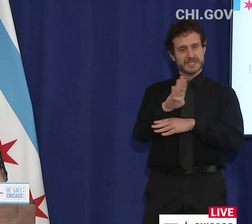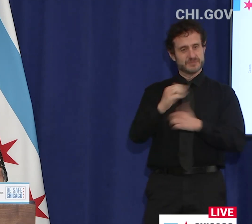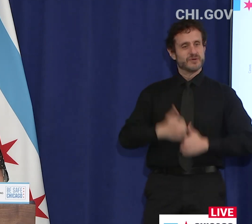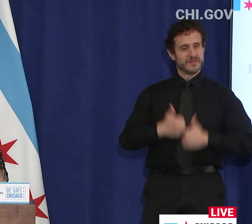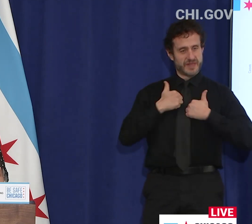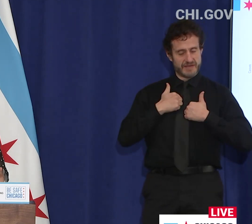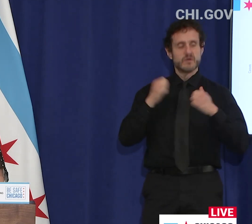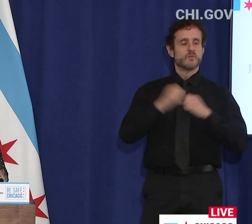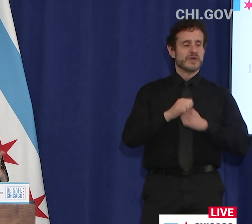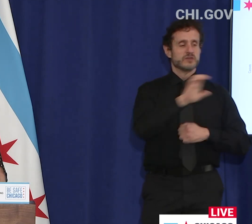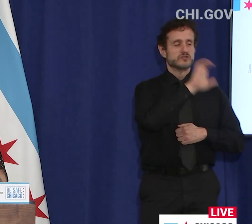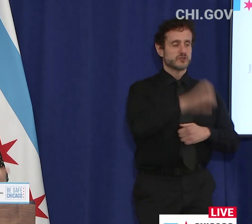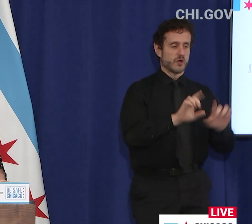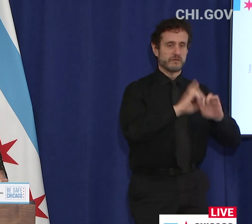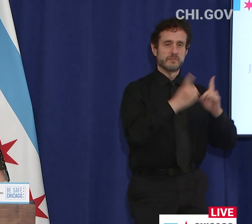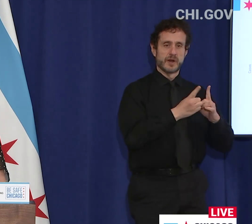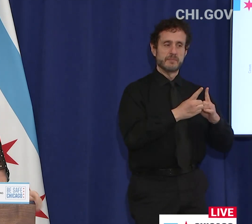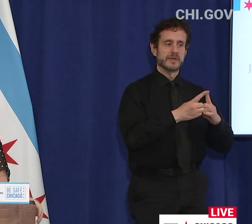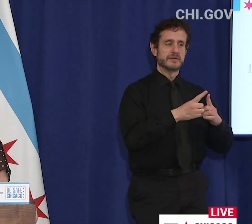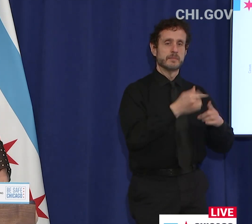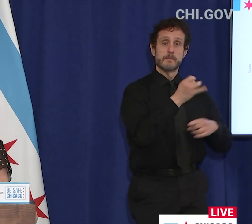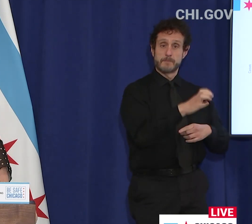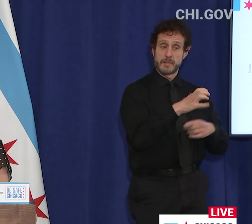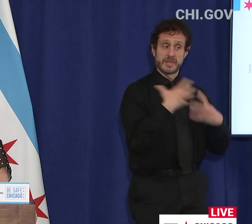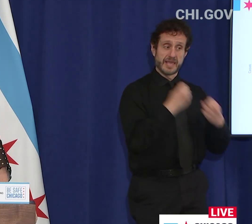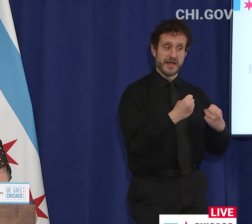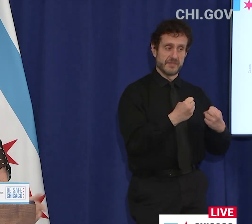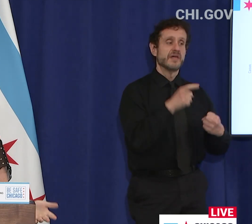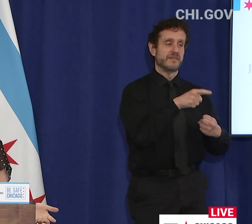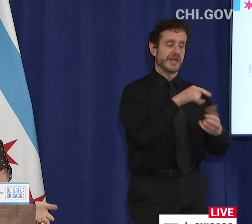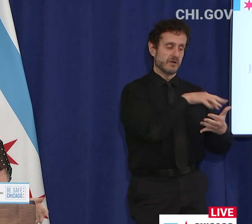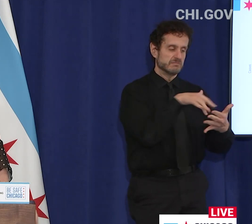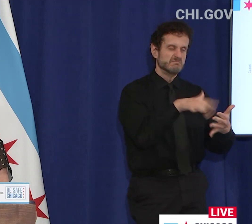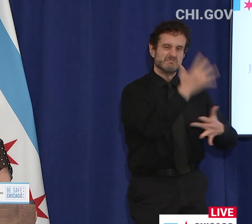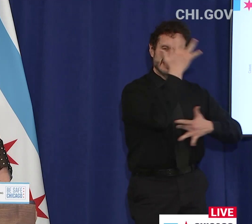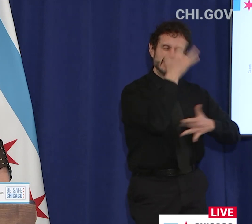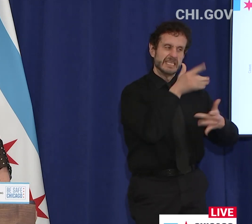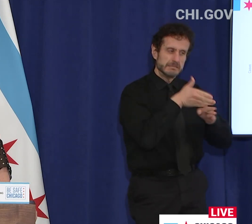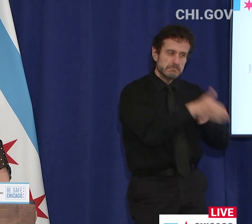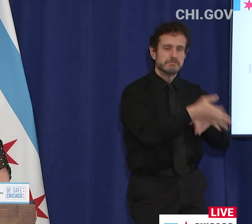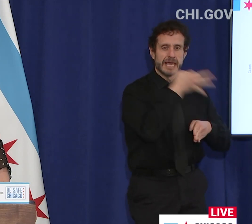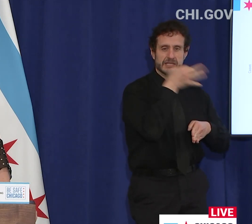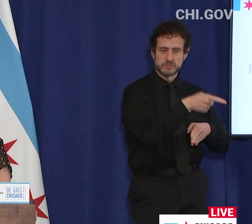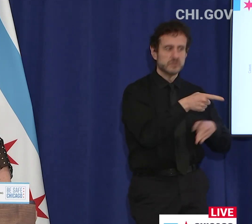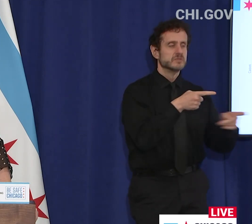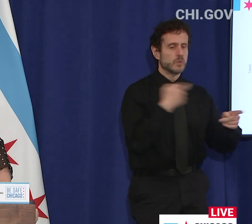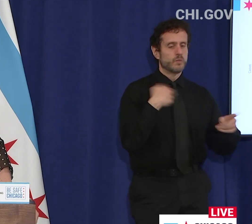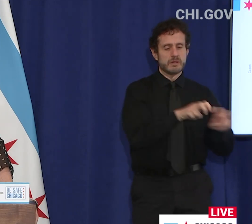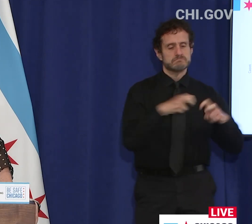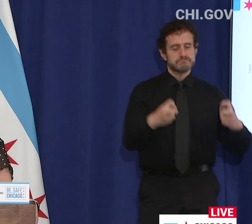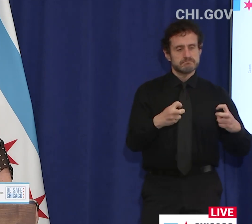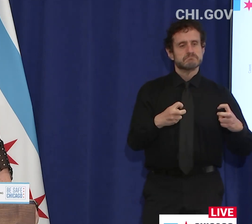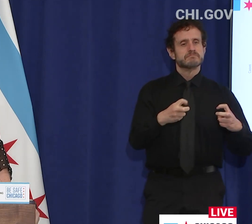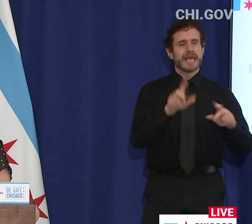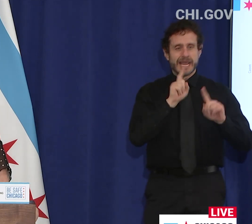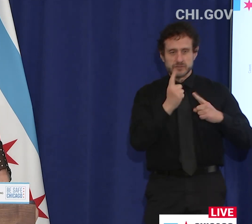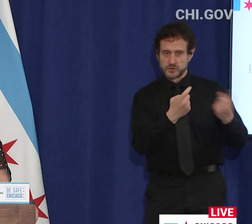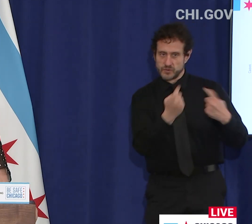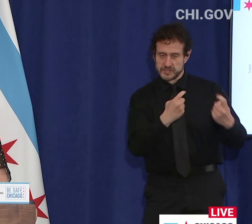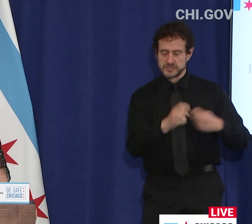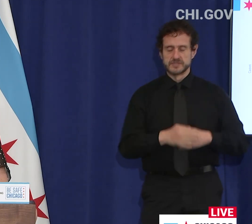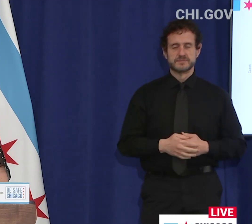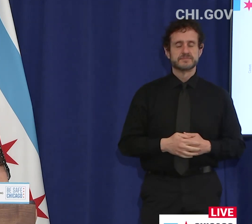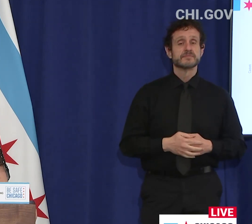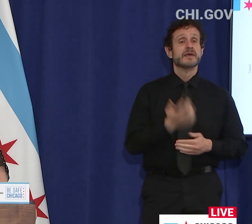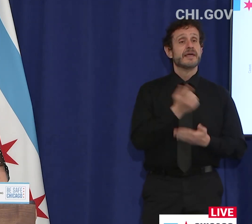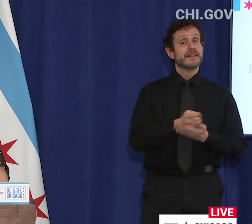Health epidemiologists whose teams really put a lot of this together if you've got questions. When we spoke last week,